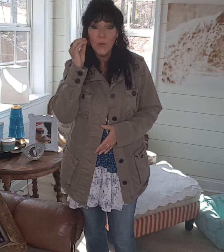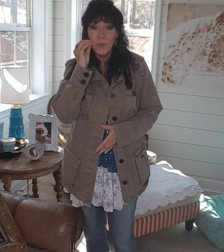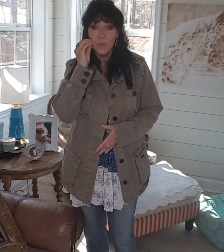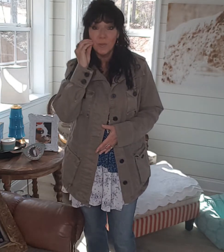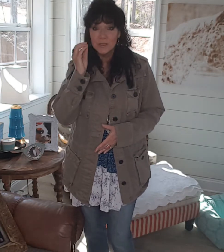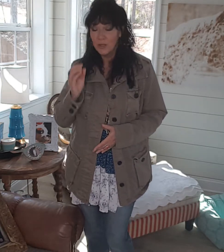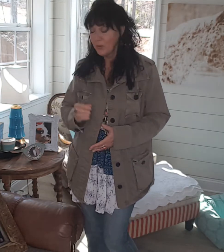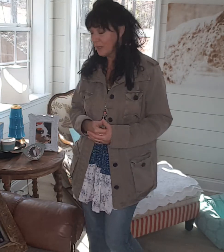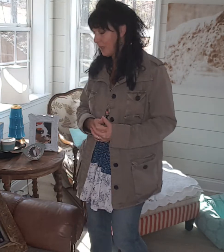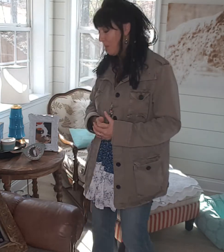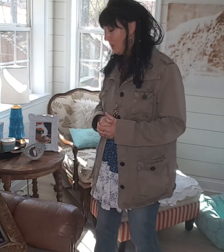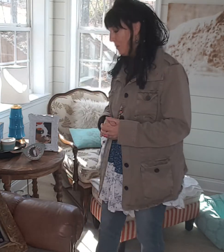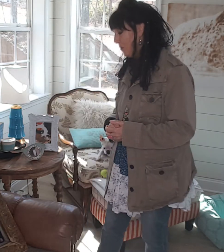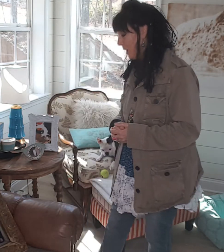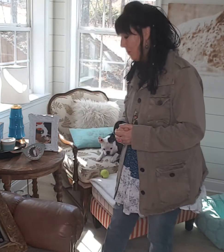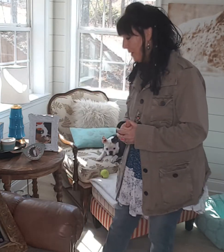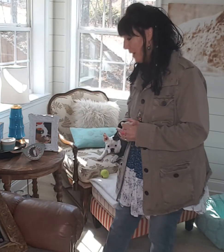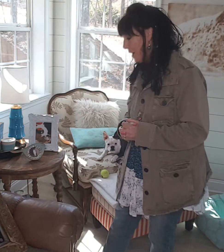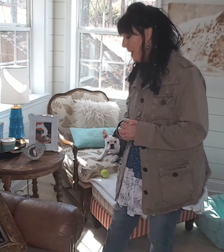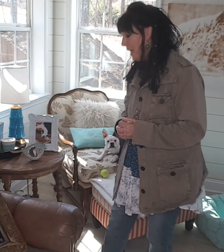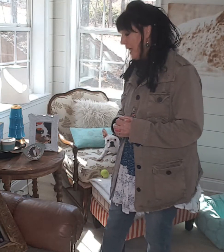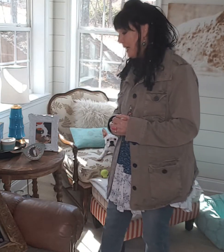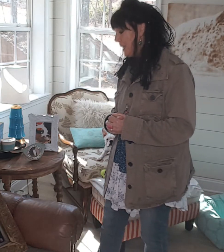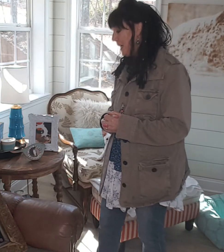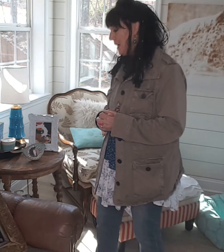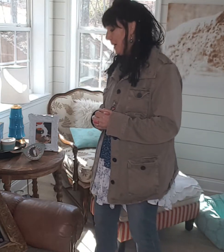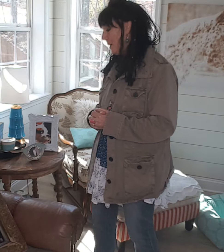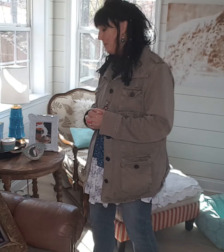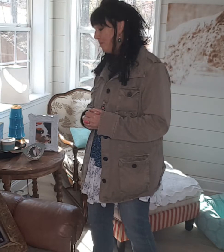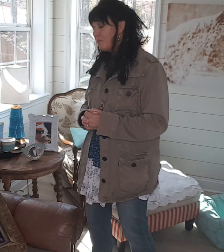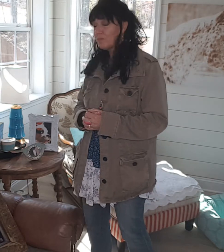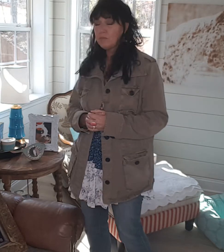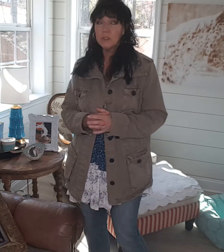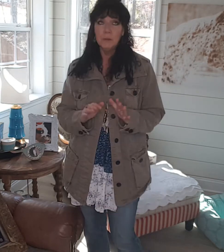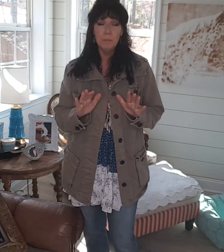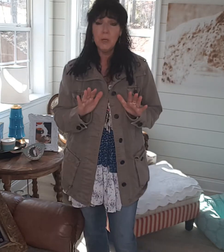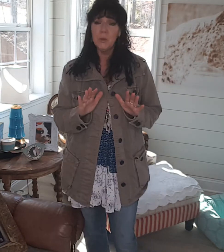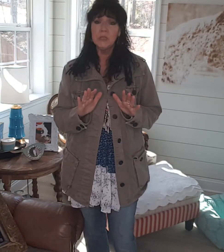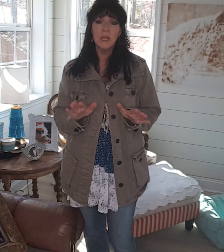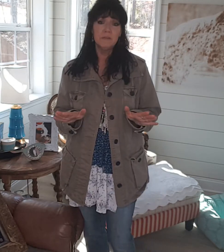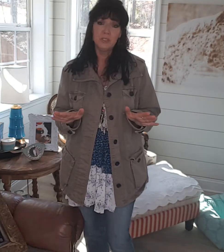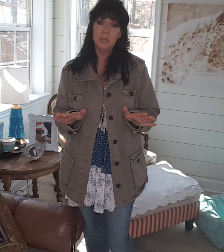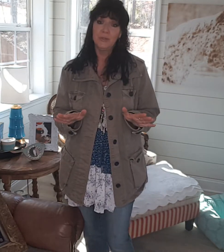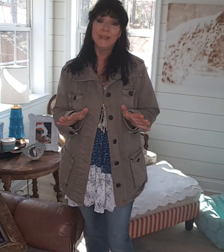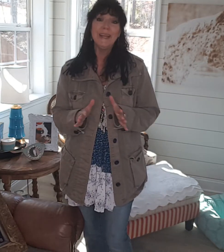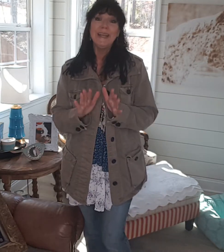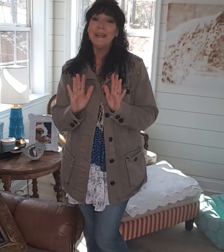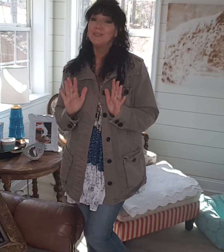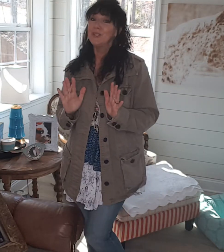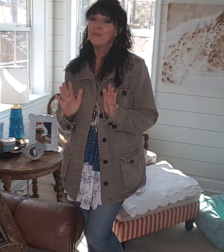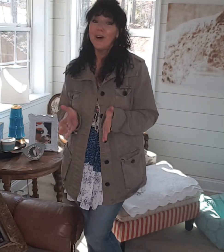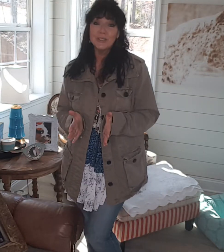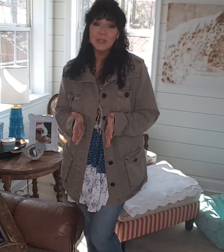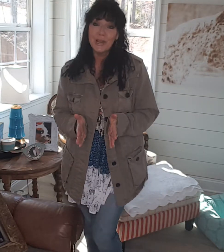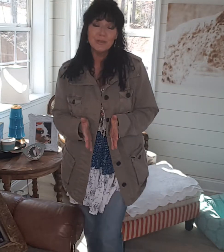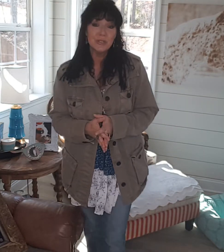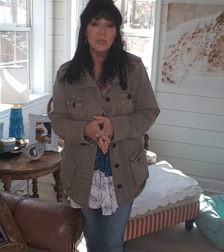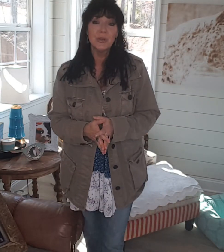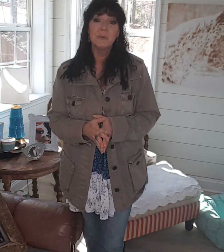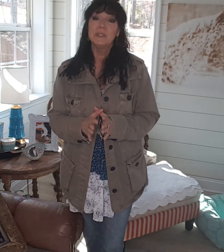home. So that's a couple there. And then Bowie loves children. He was in a foster care with children. When he